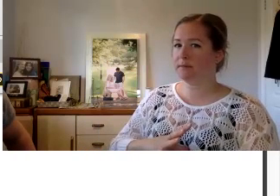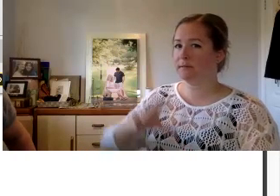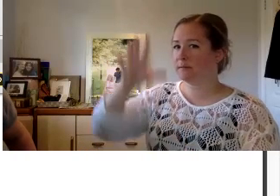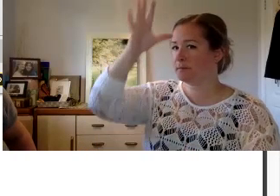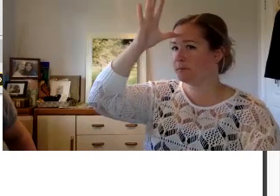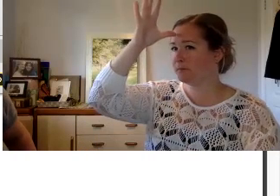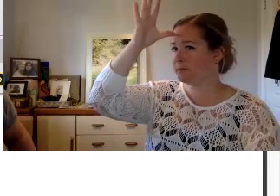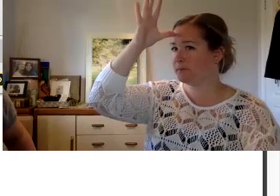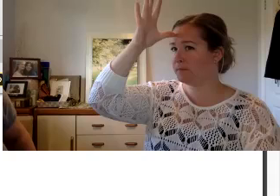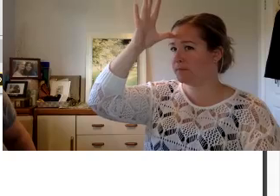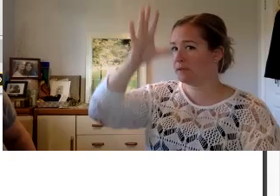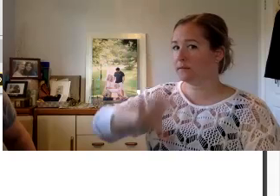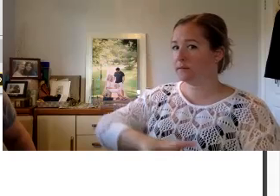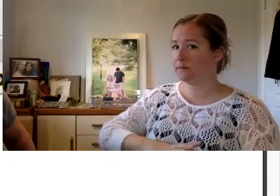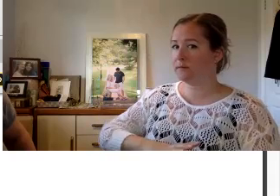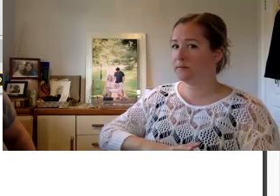Man.